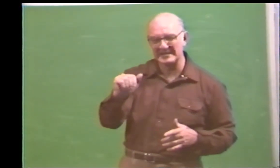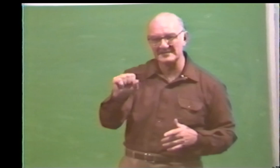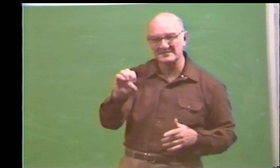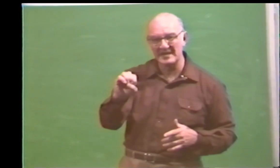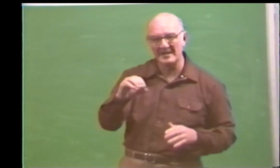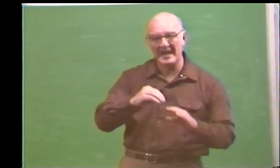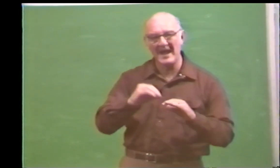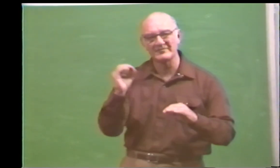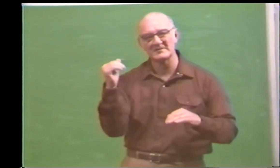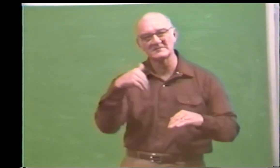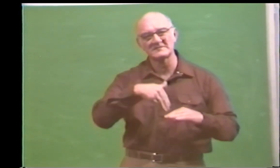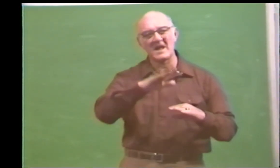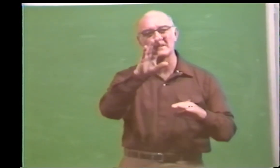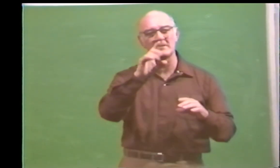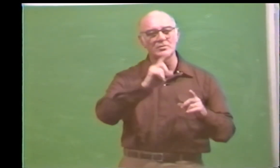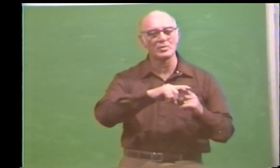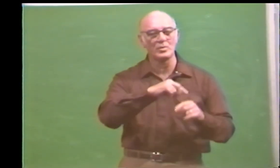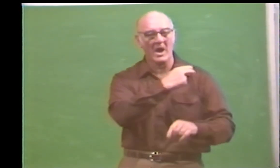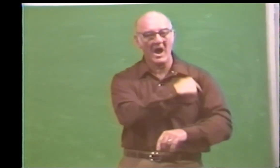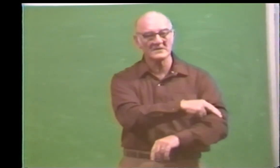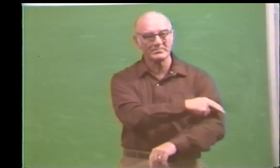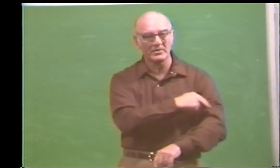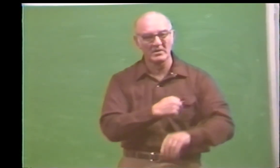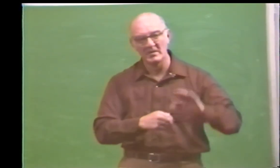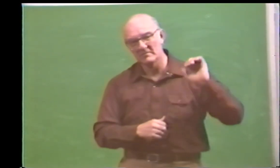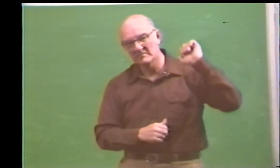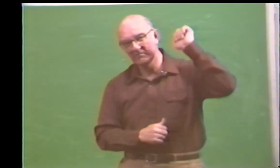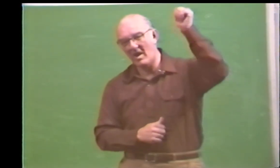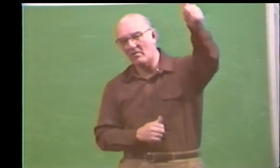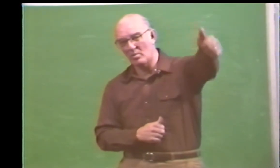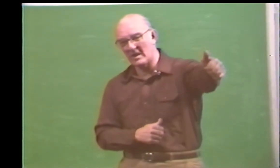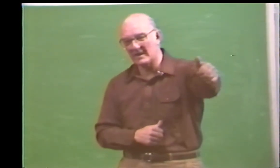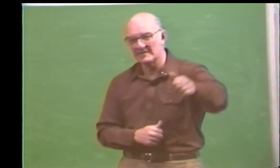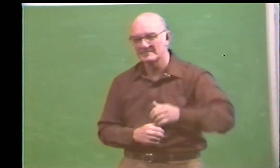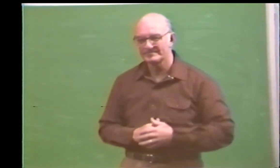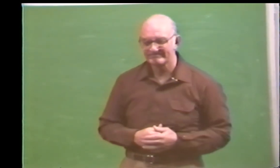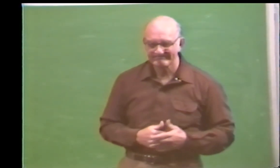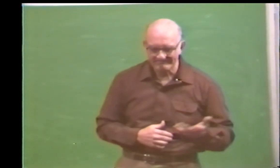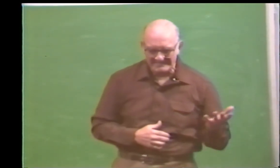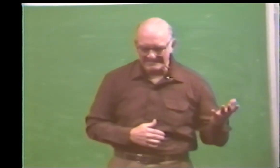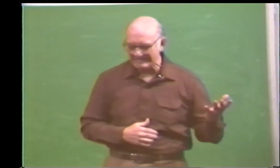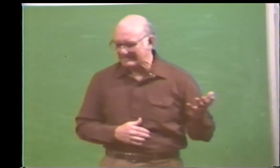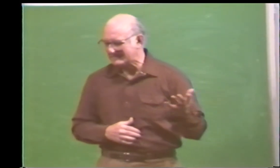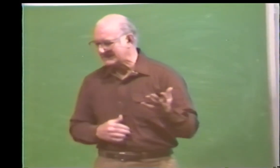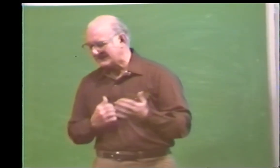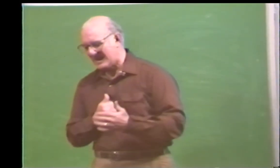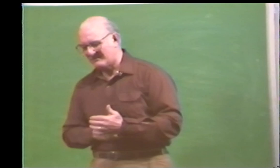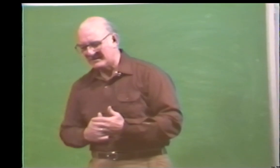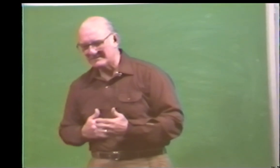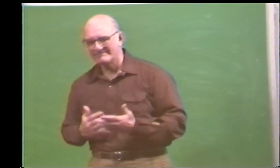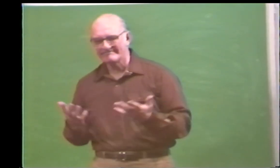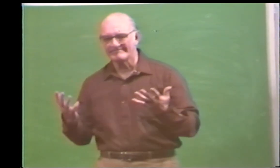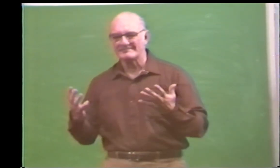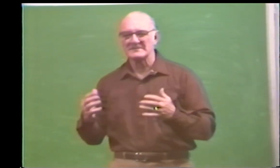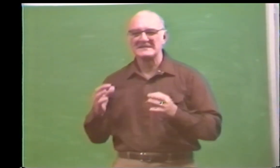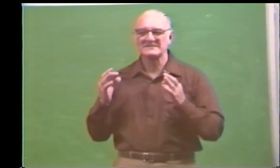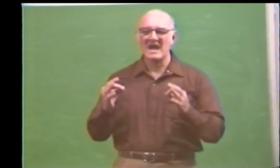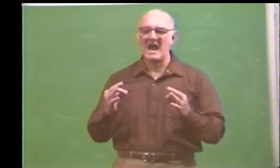disease and have to send him to a hospital far away. So he decides